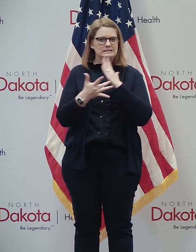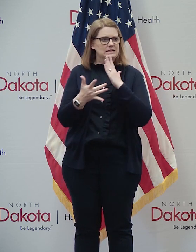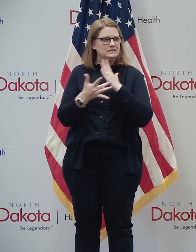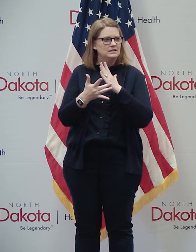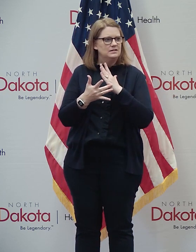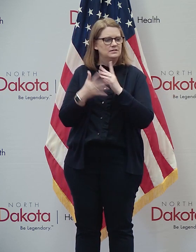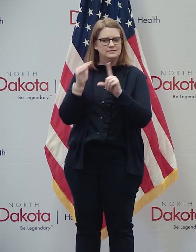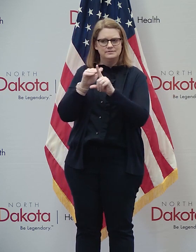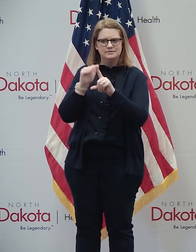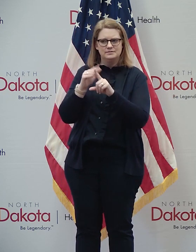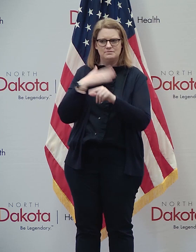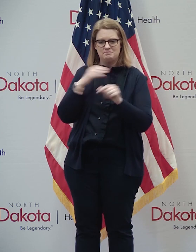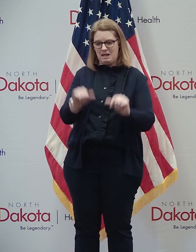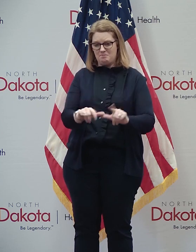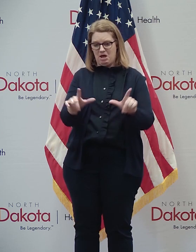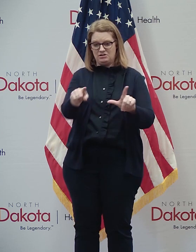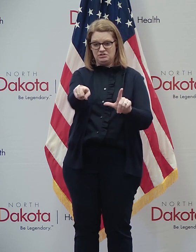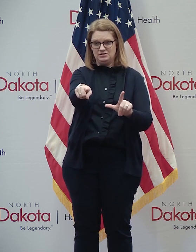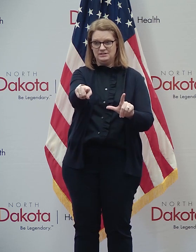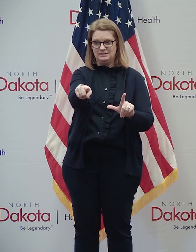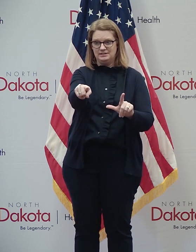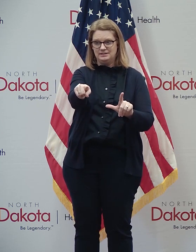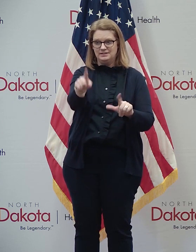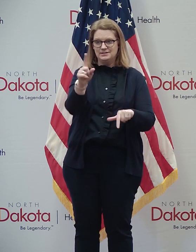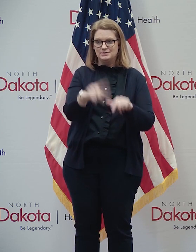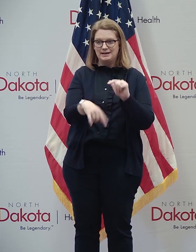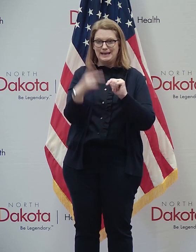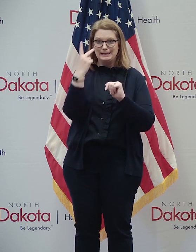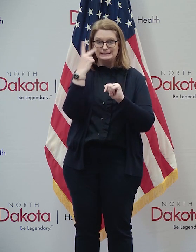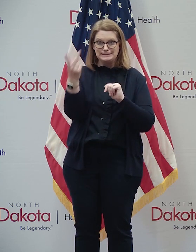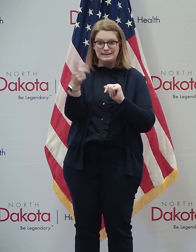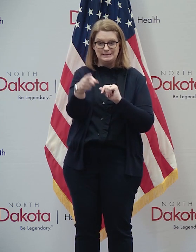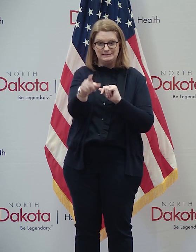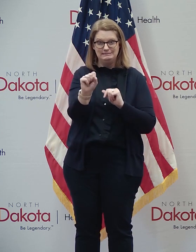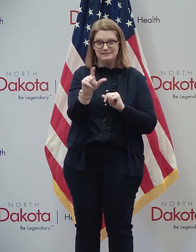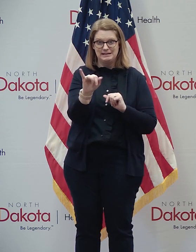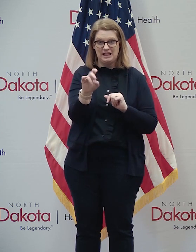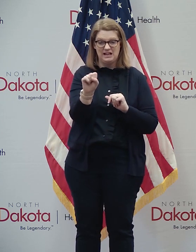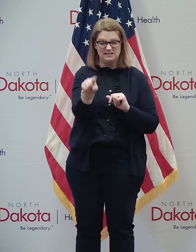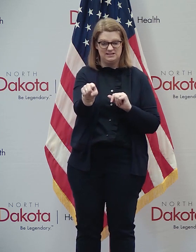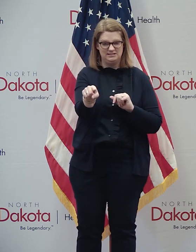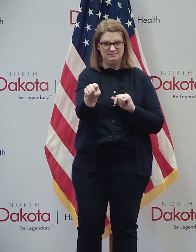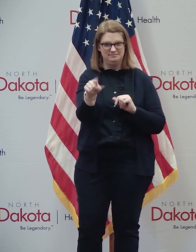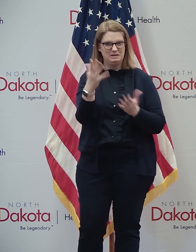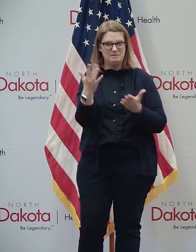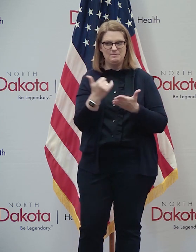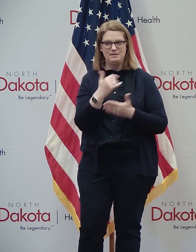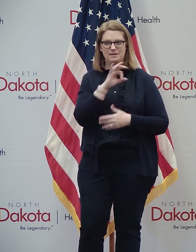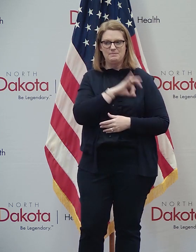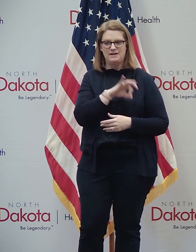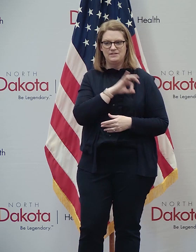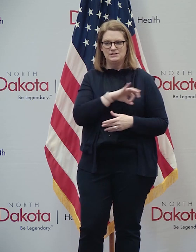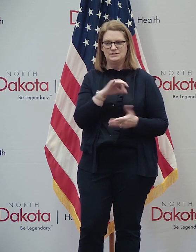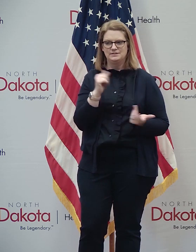would say my monitor's not working down here, so I can't see slides. So that might be helpful, but thank